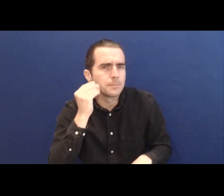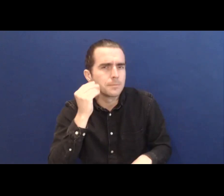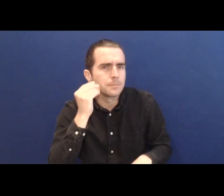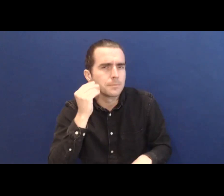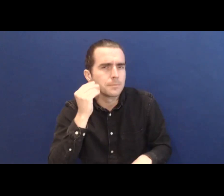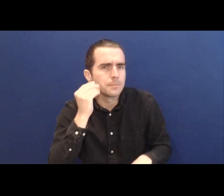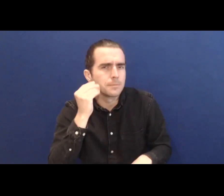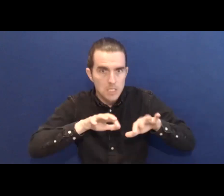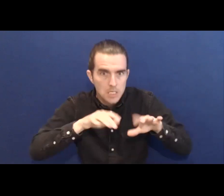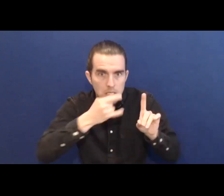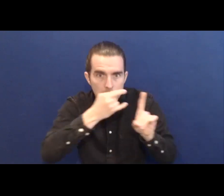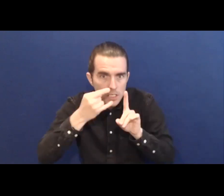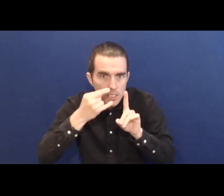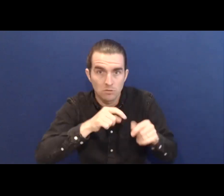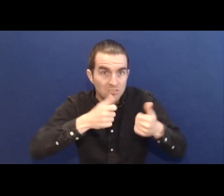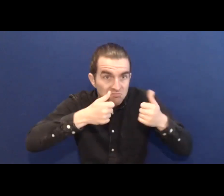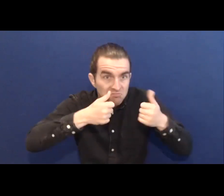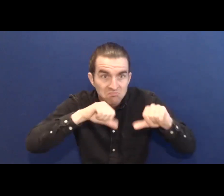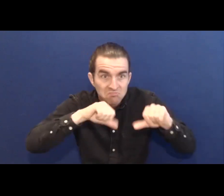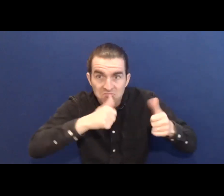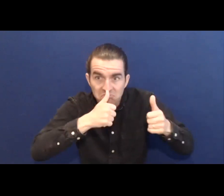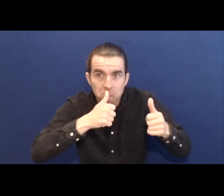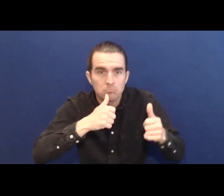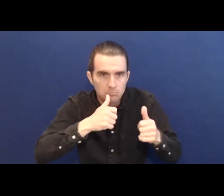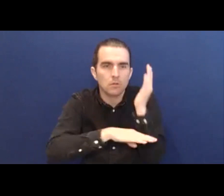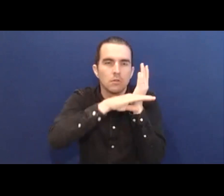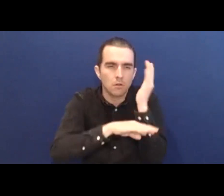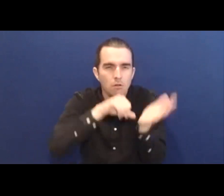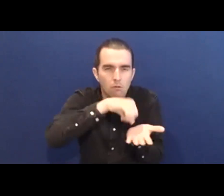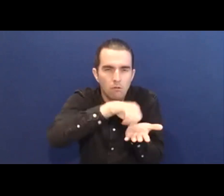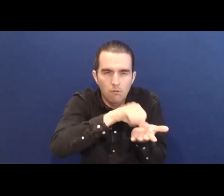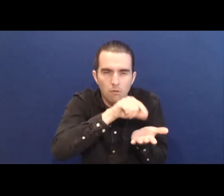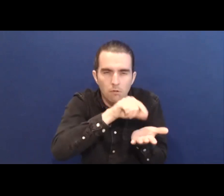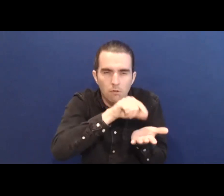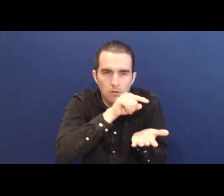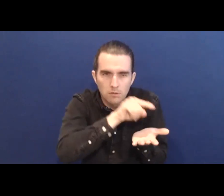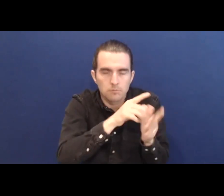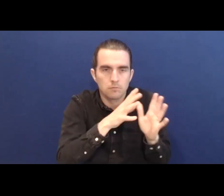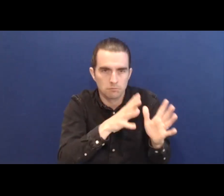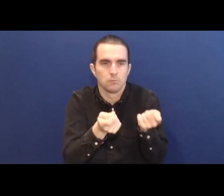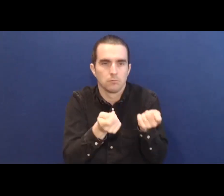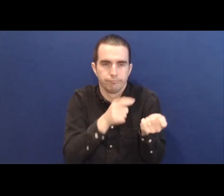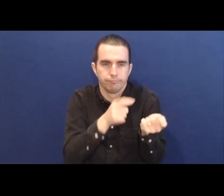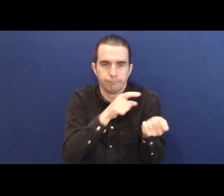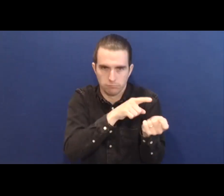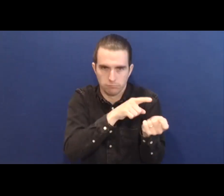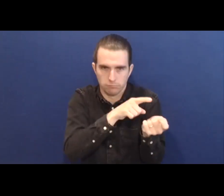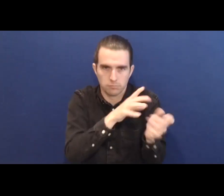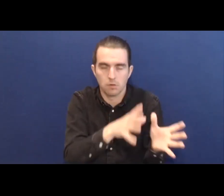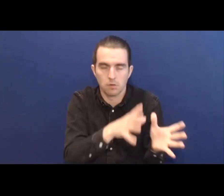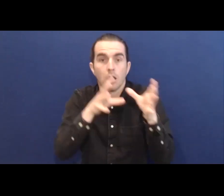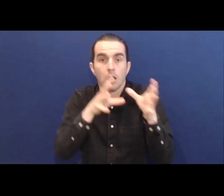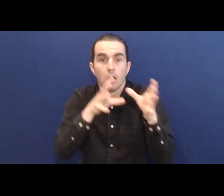Breakout room 2, safeguarding issues for child protection as learning is provided online,